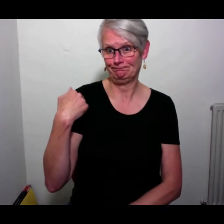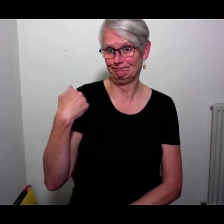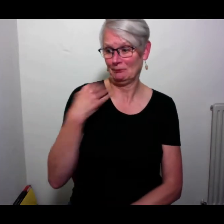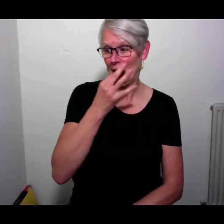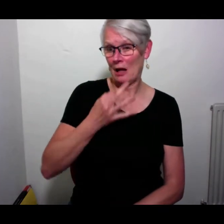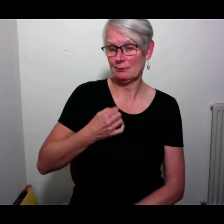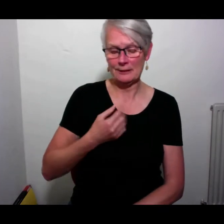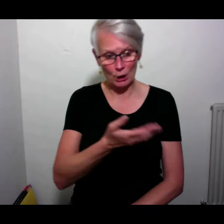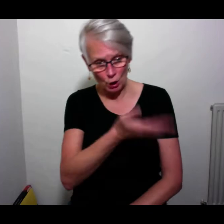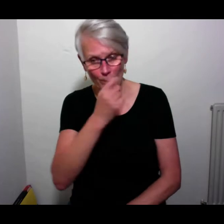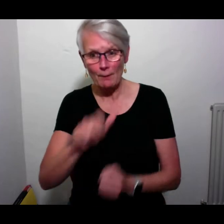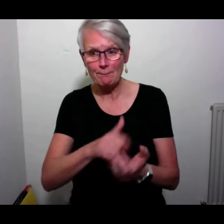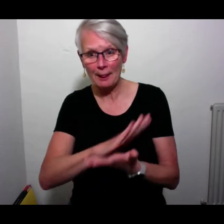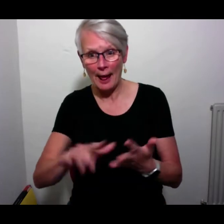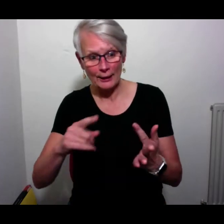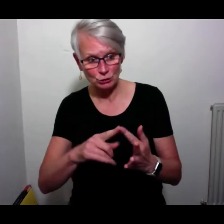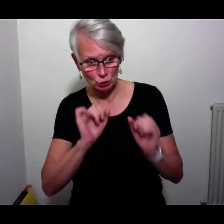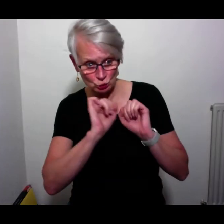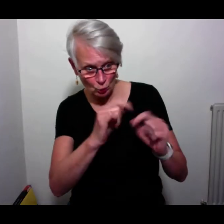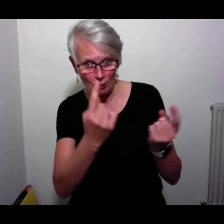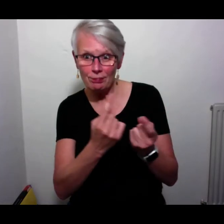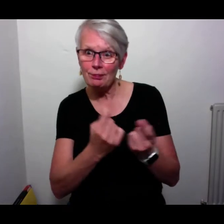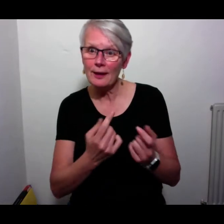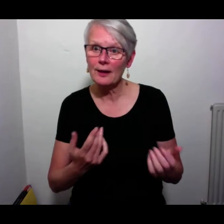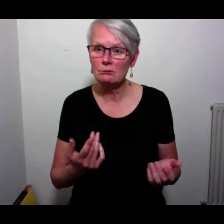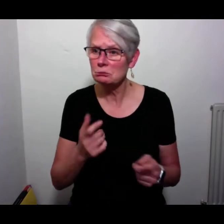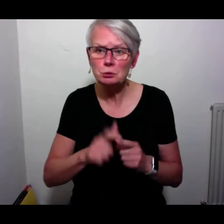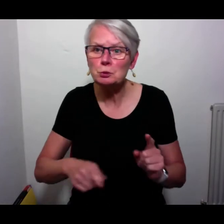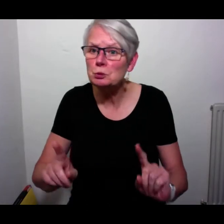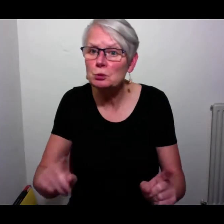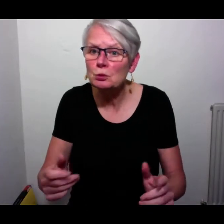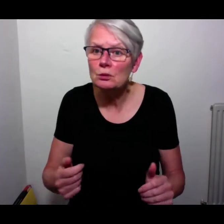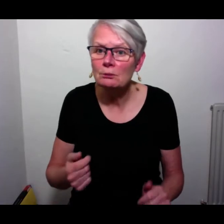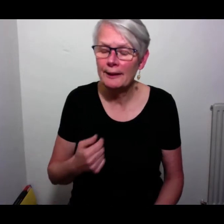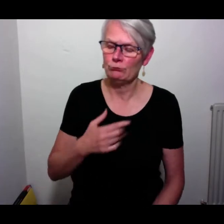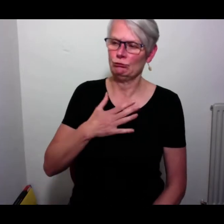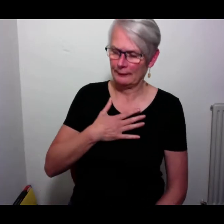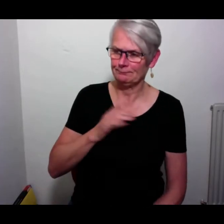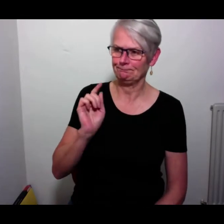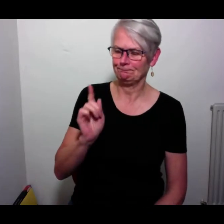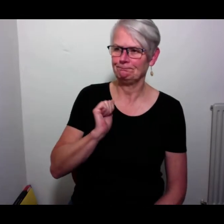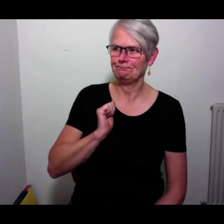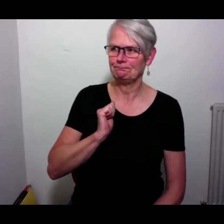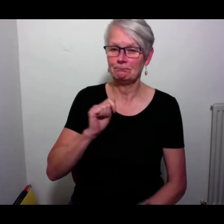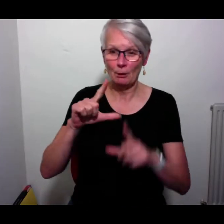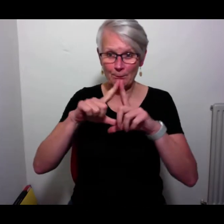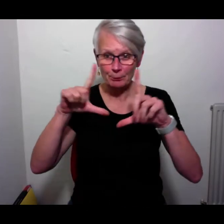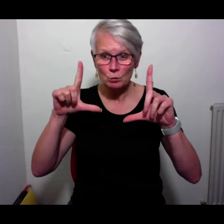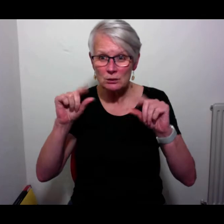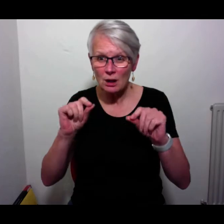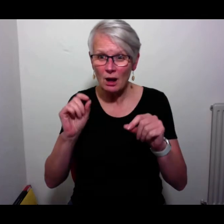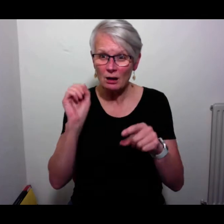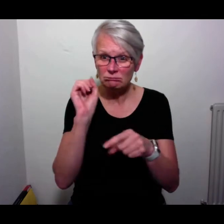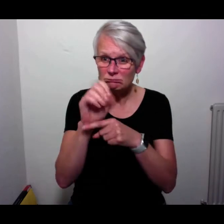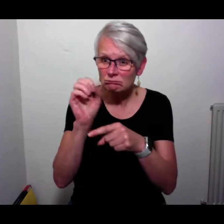said, come on Blanche, this is your thing. What do we do? So,